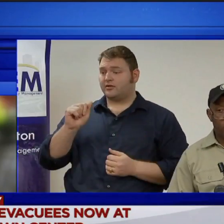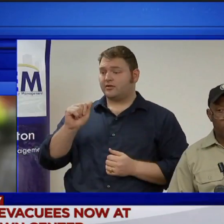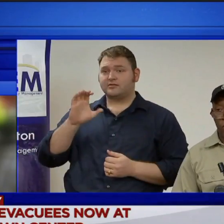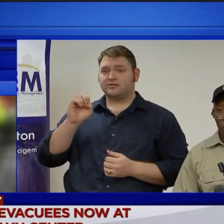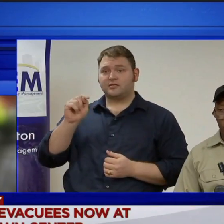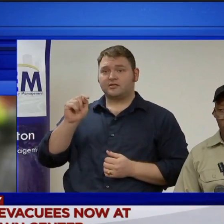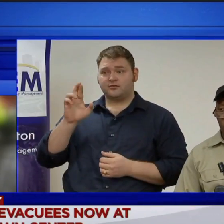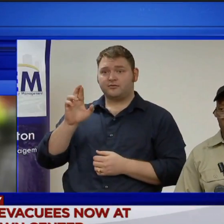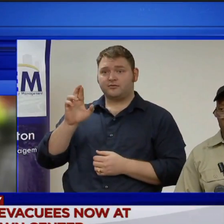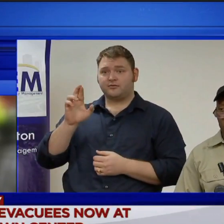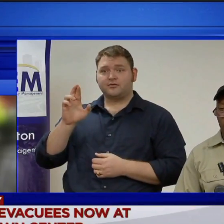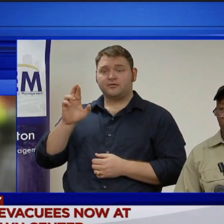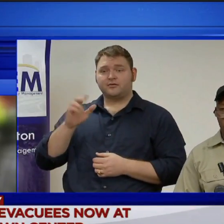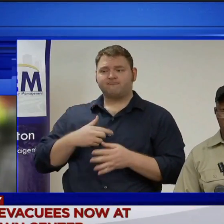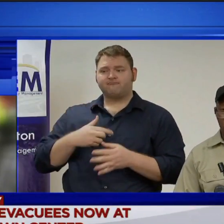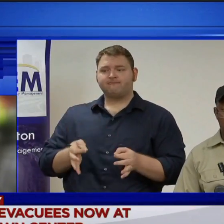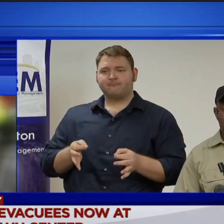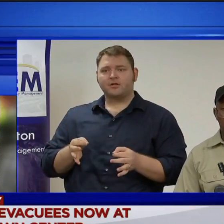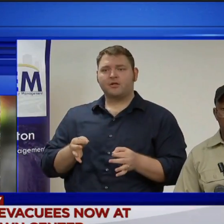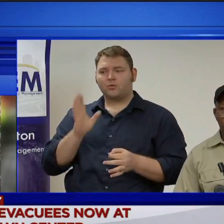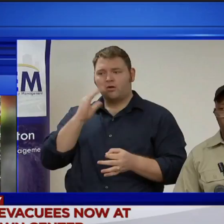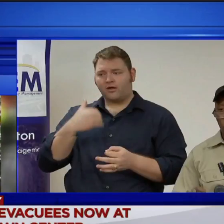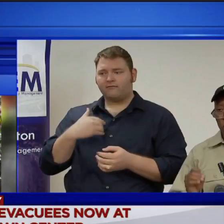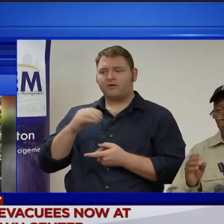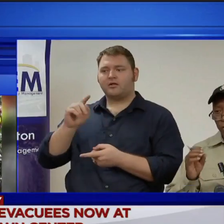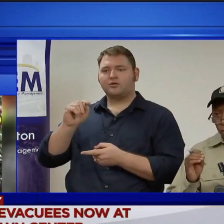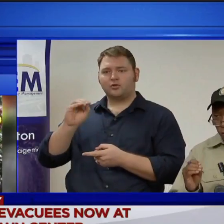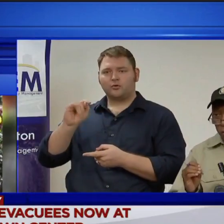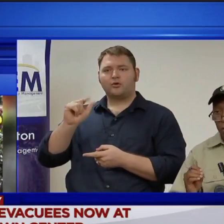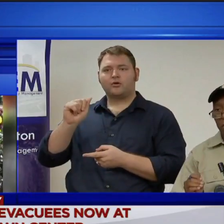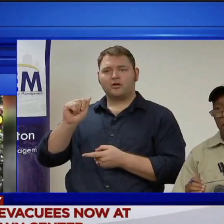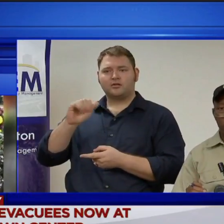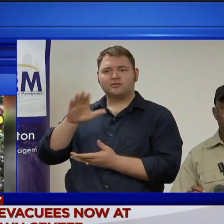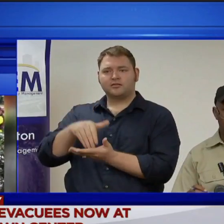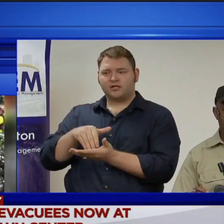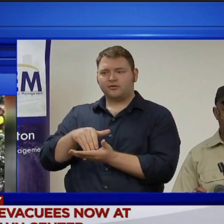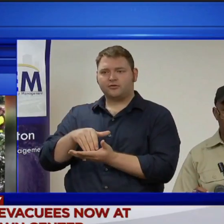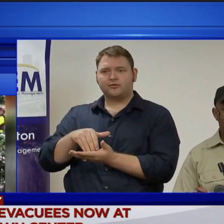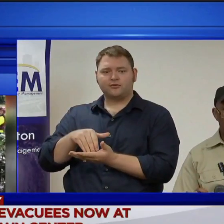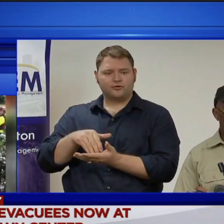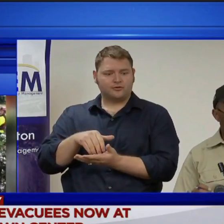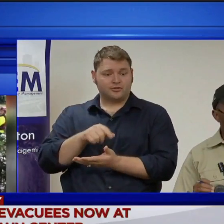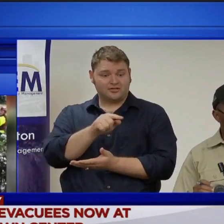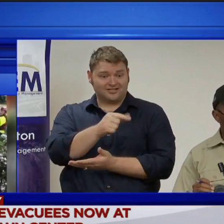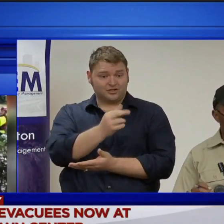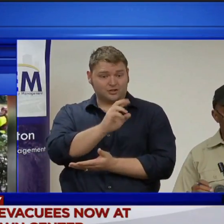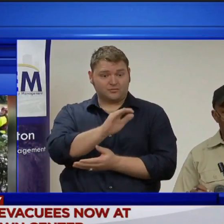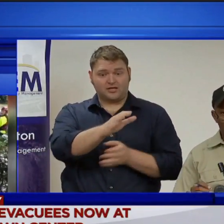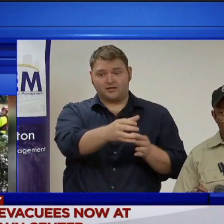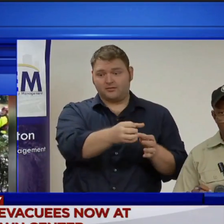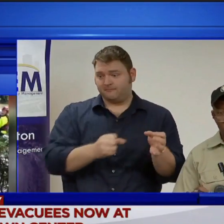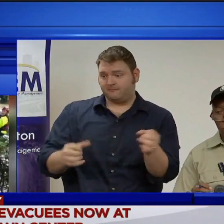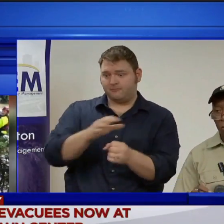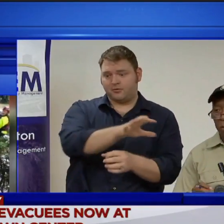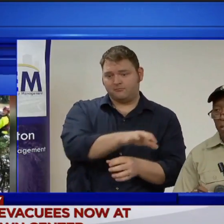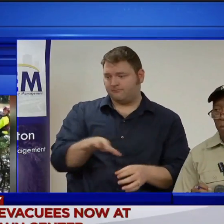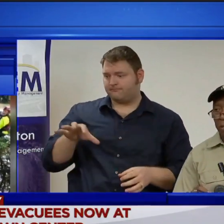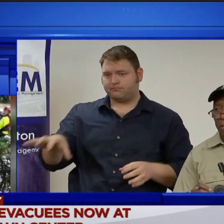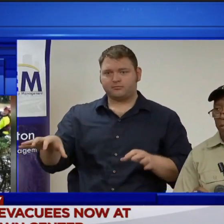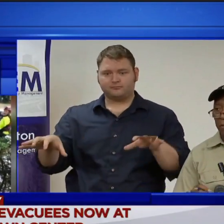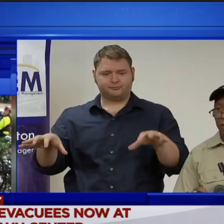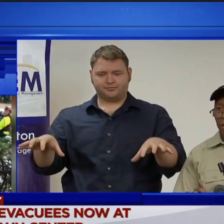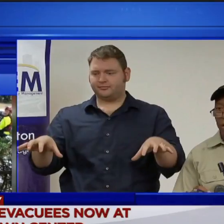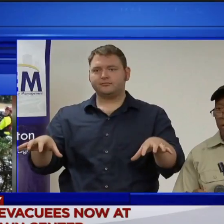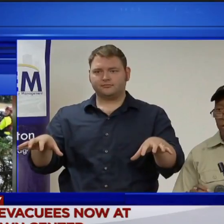is that we are going to use the Toyota Center to reduce the population at the George R. Brown. So it will